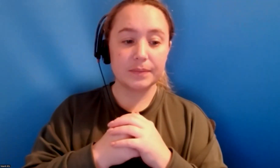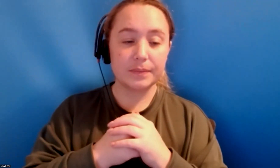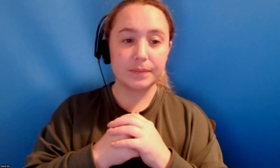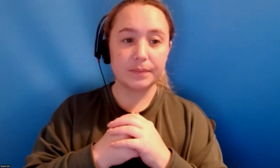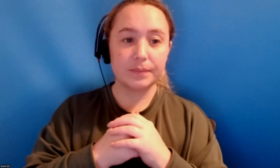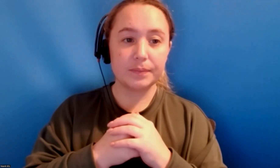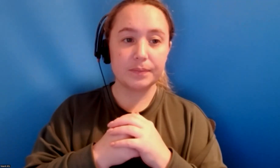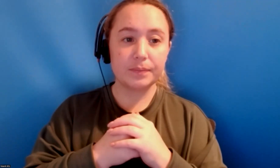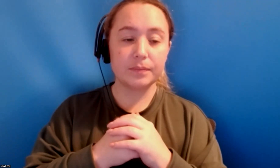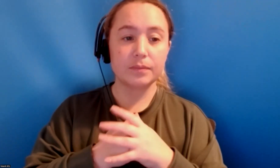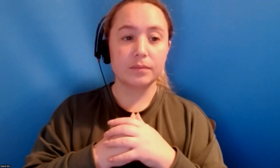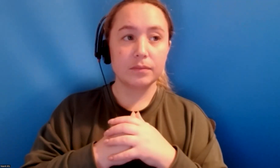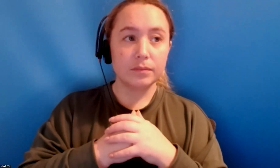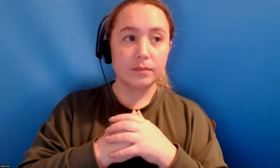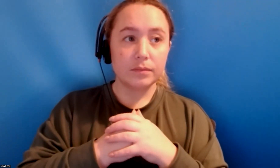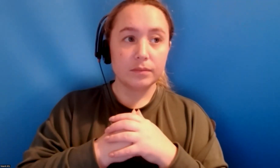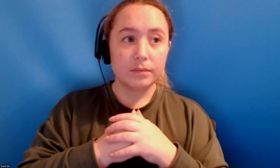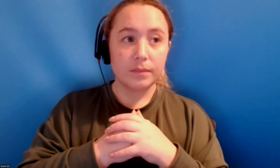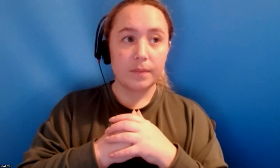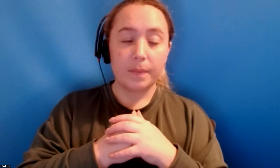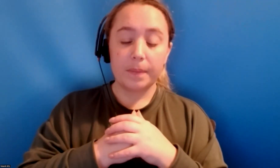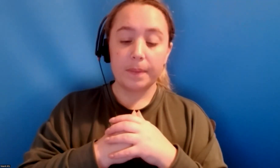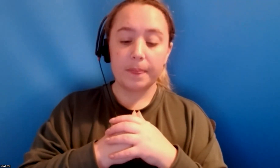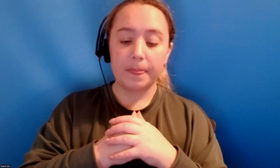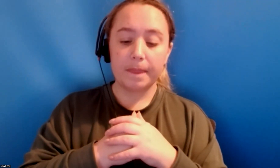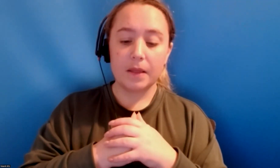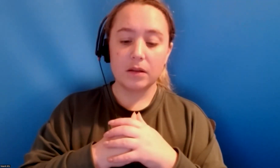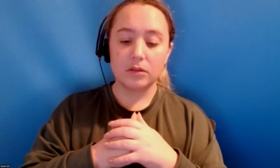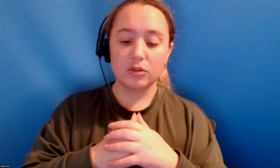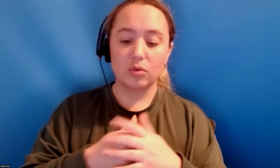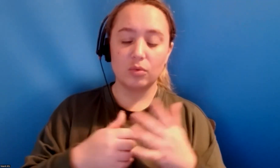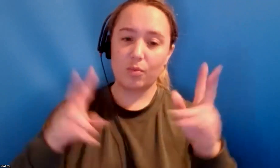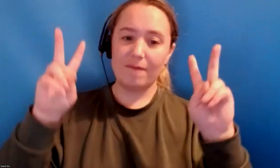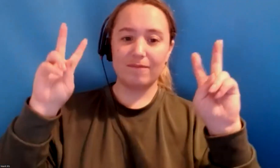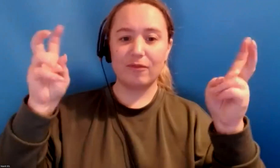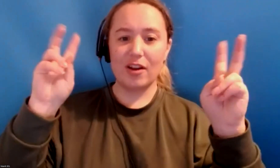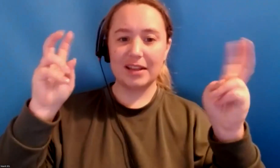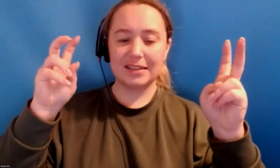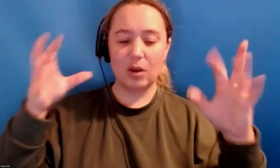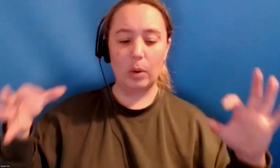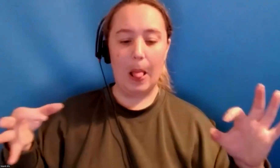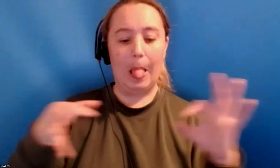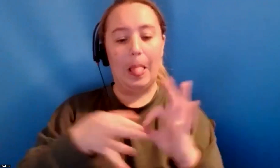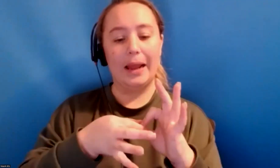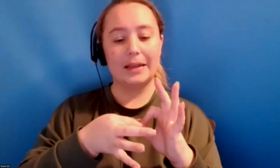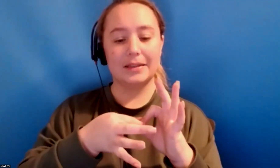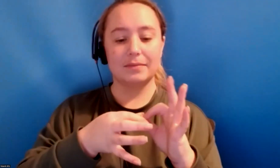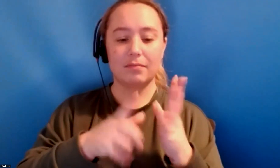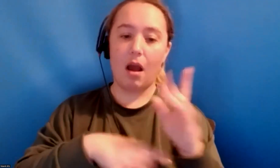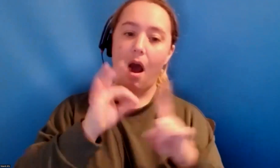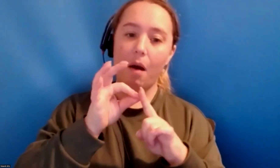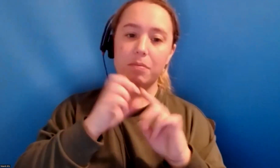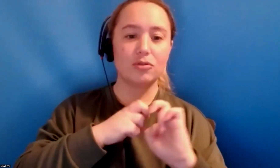I think something else was linked up travel, if I can maybe use that as a phrase to encompass things. And actually, how easy is